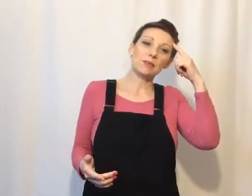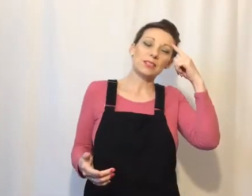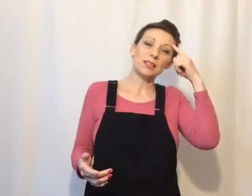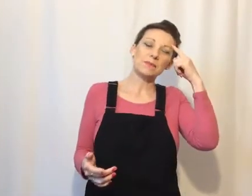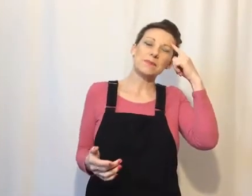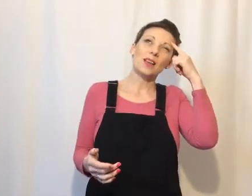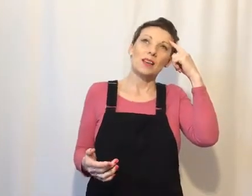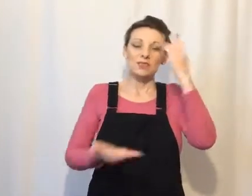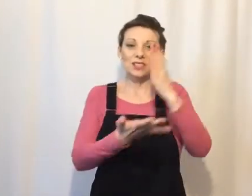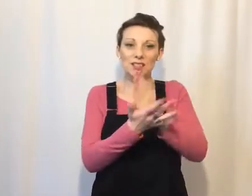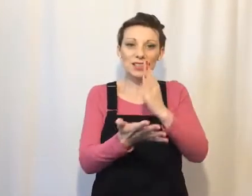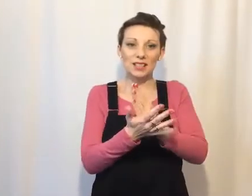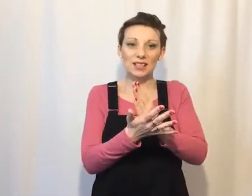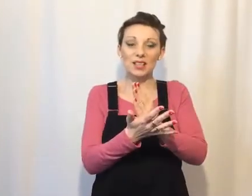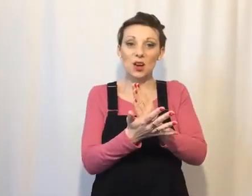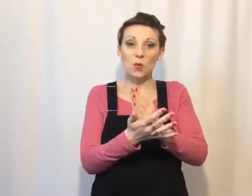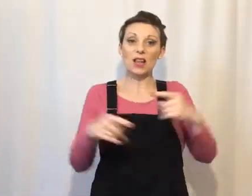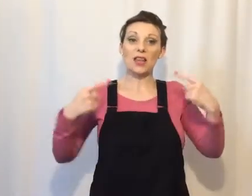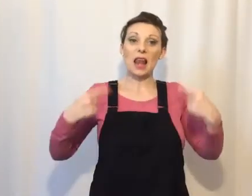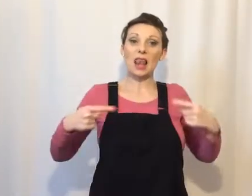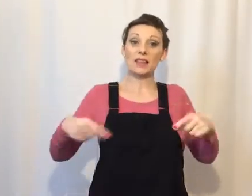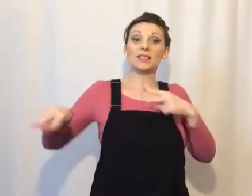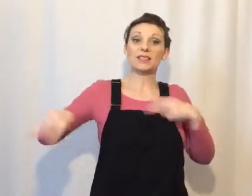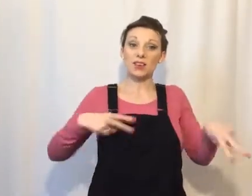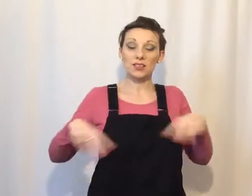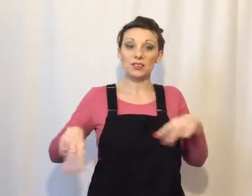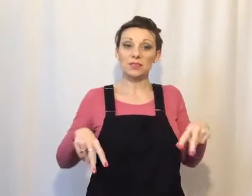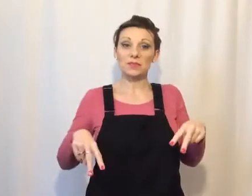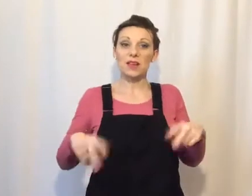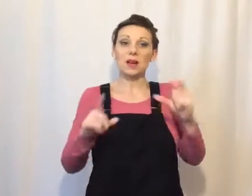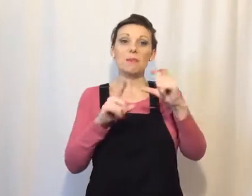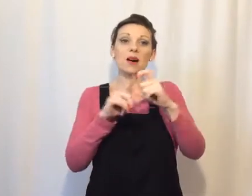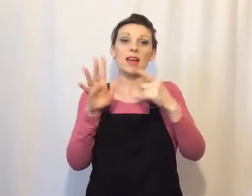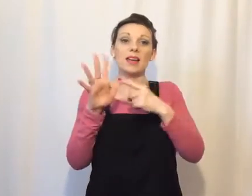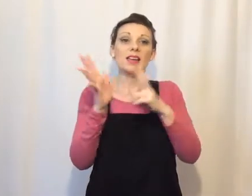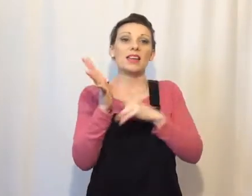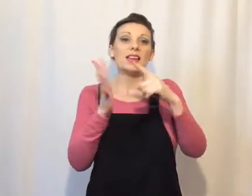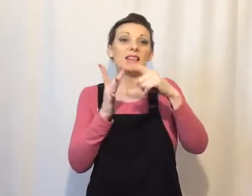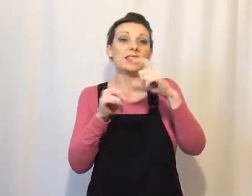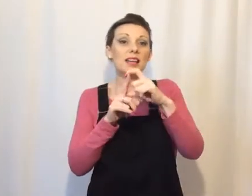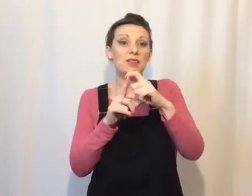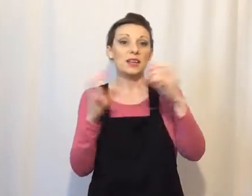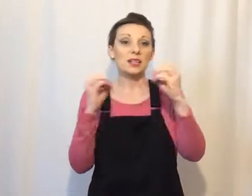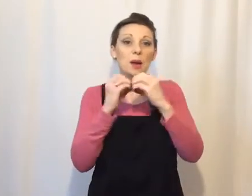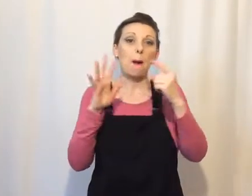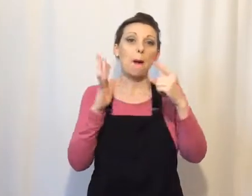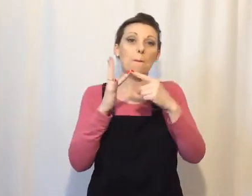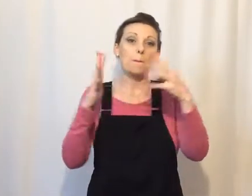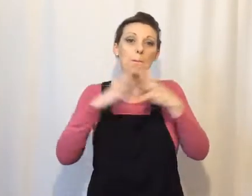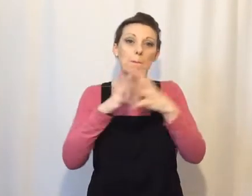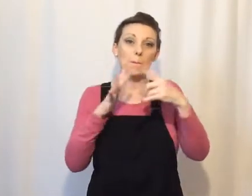was decided to go with Let's Dance by David